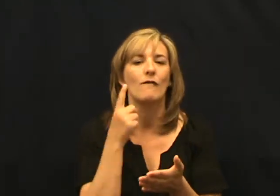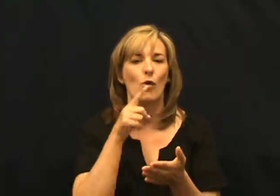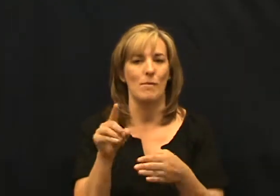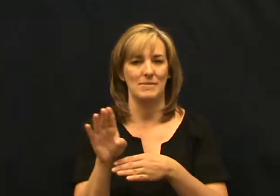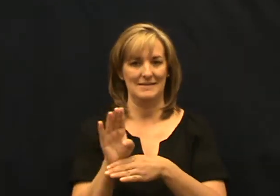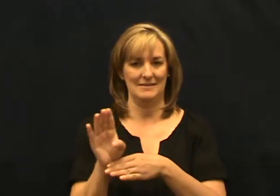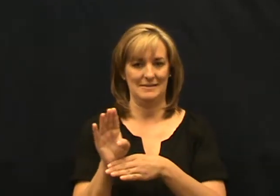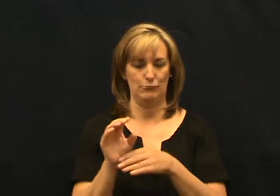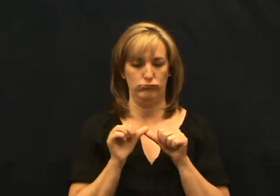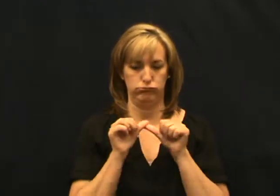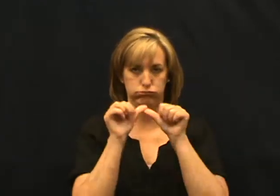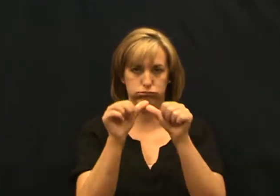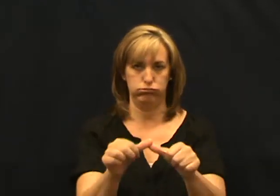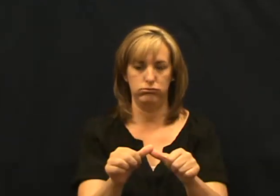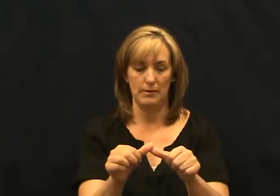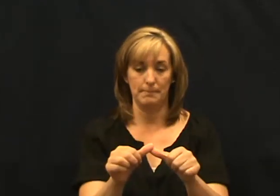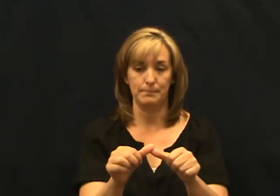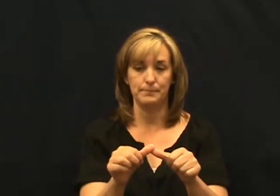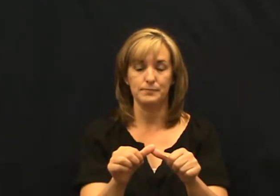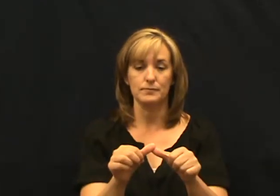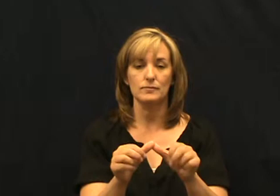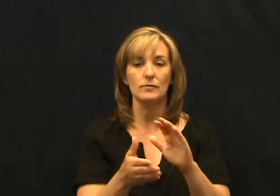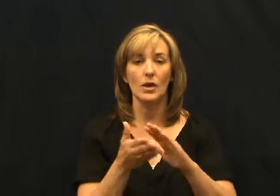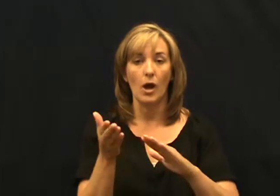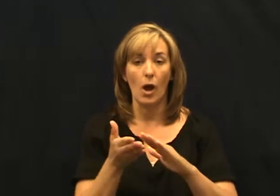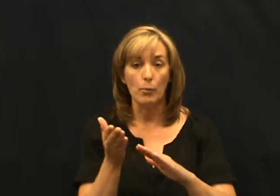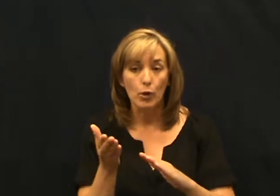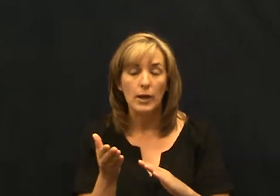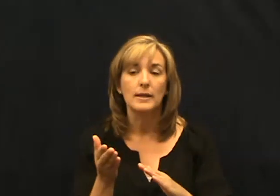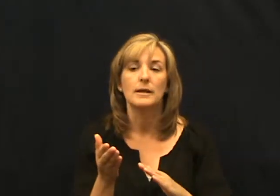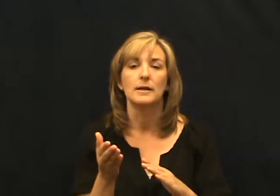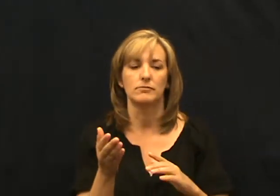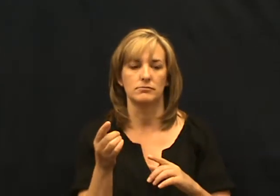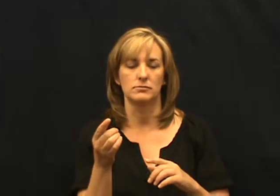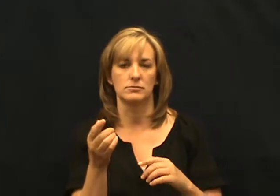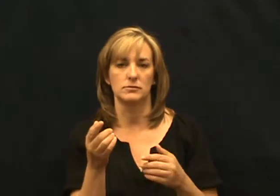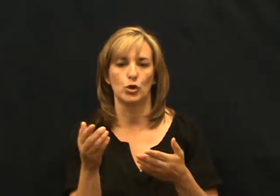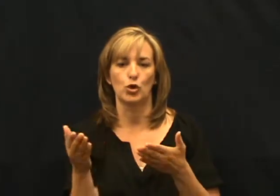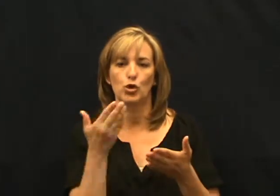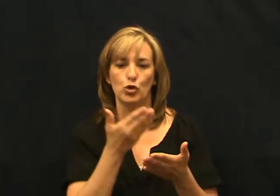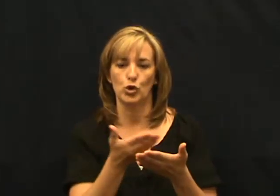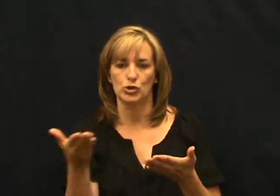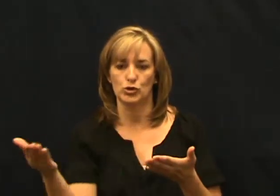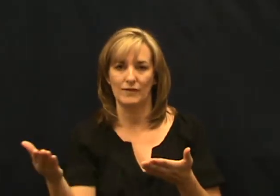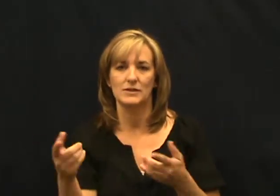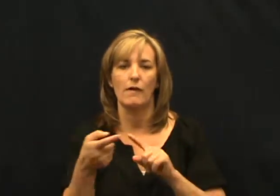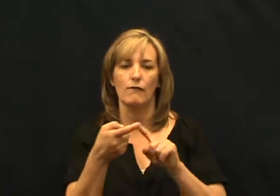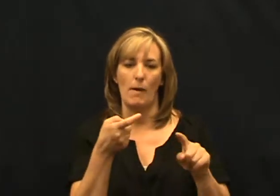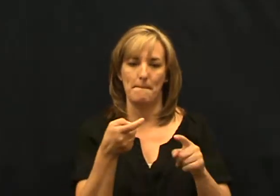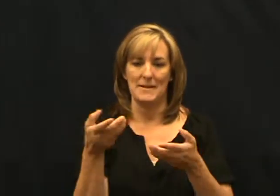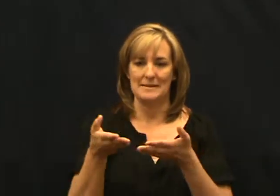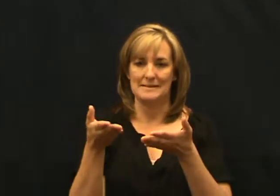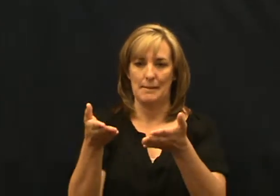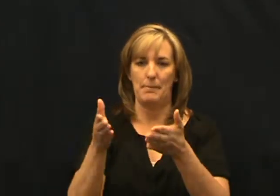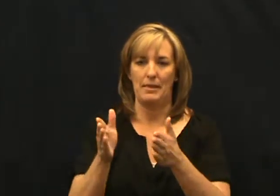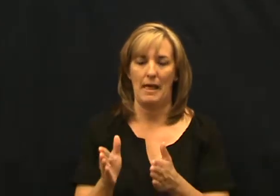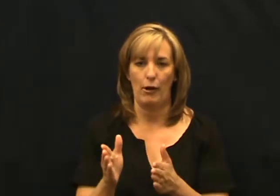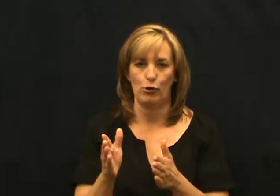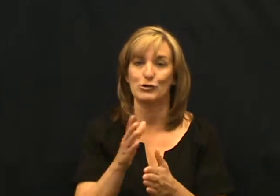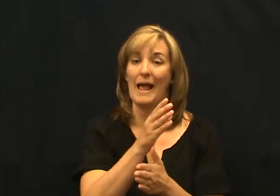operating activities include buying goods or services from suppliers and employees because we buy our employees' time and we end up having to